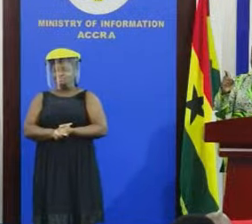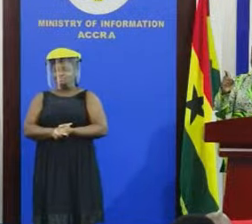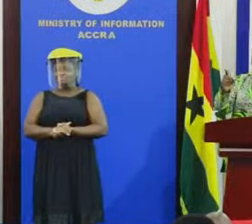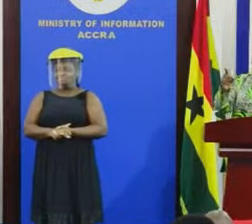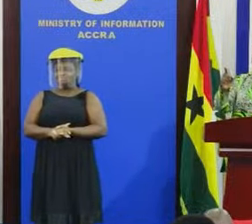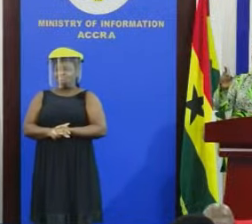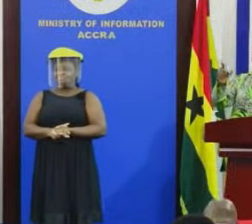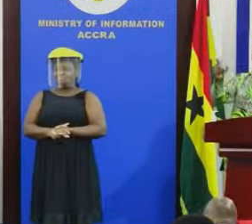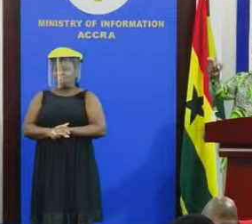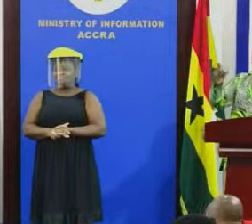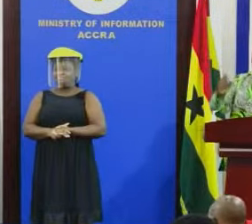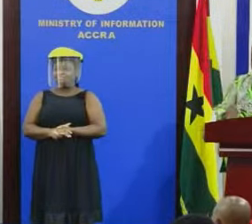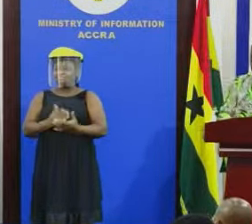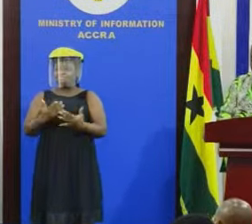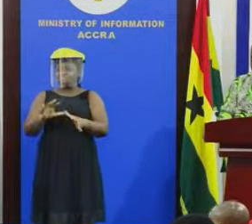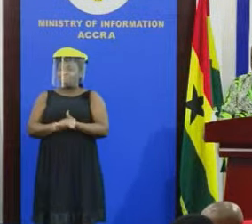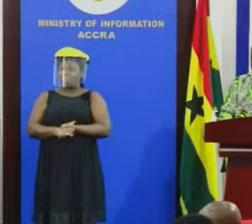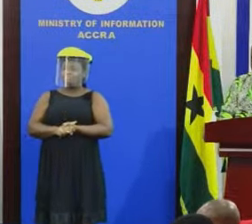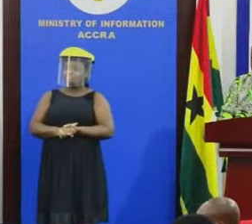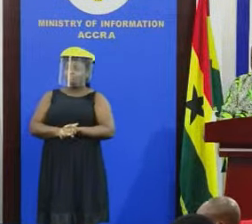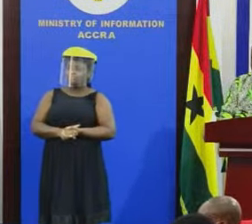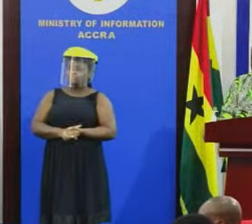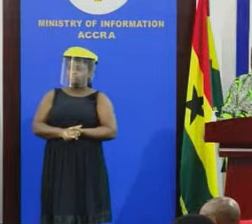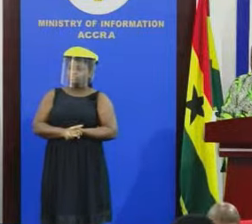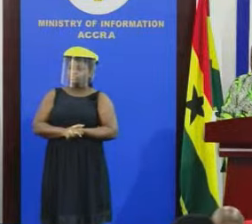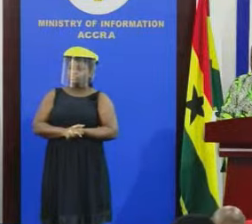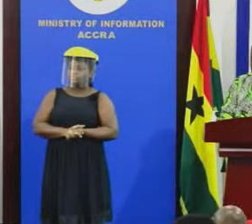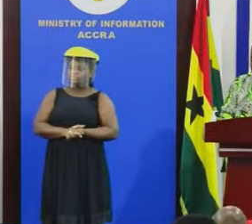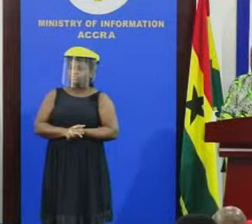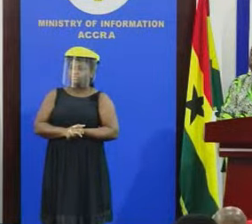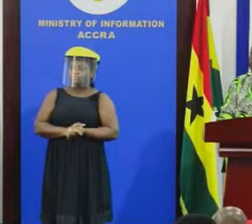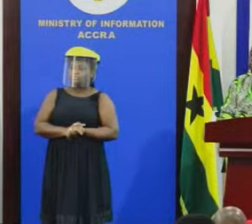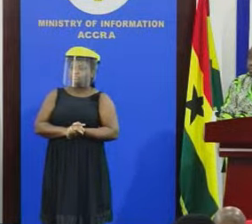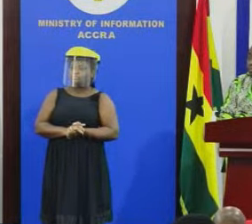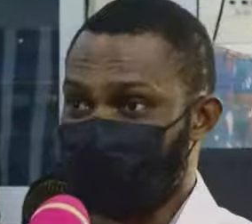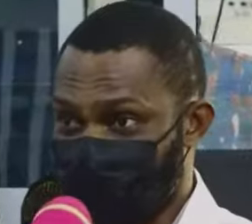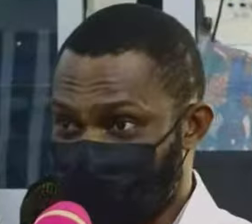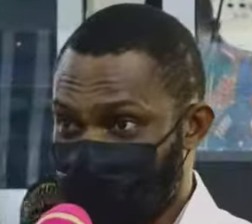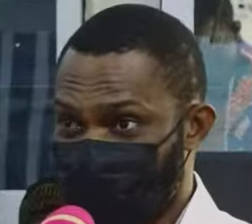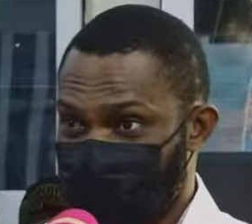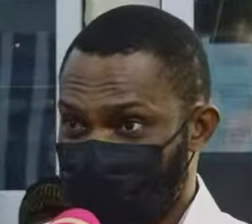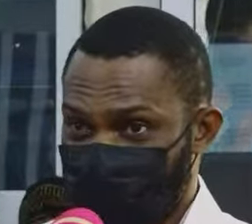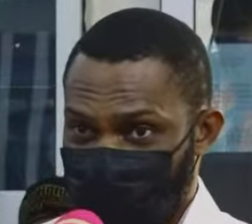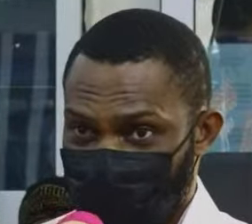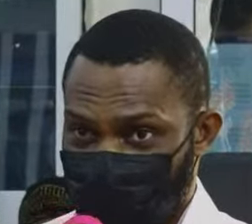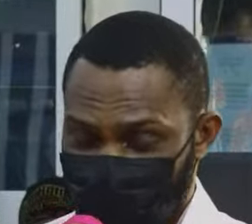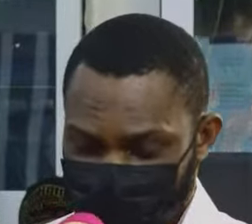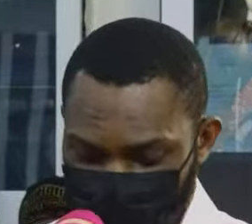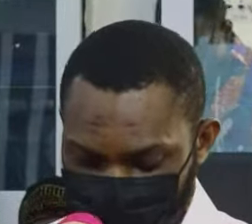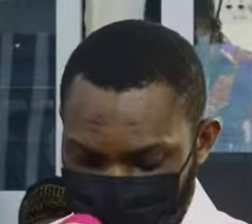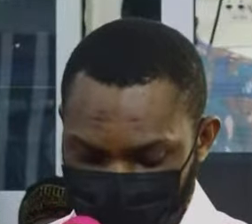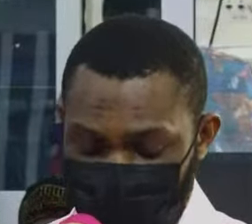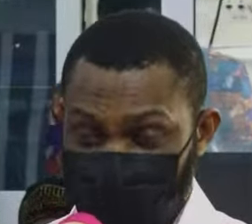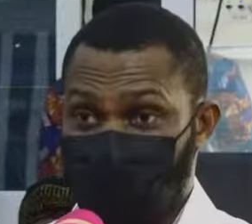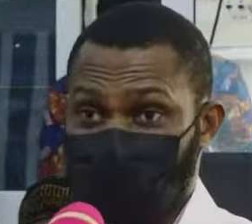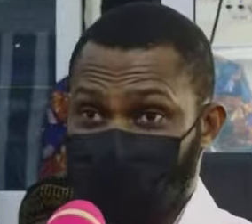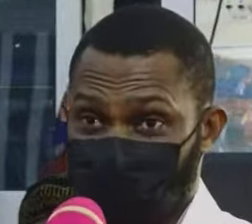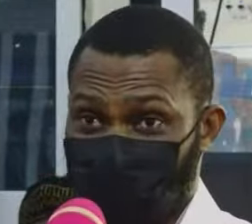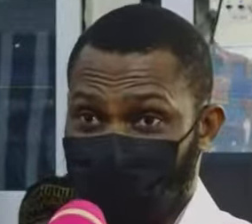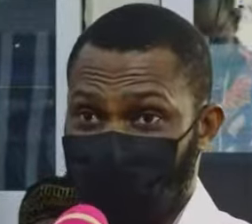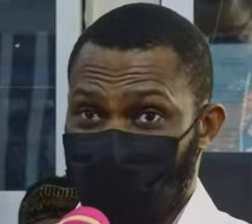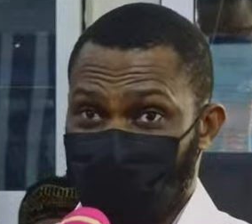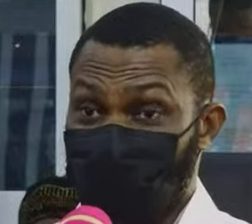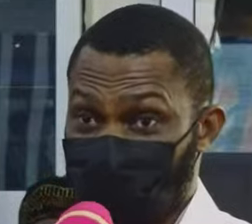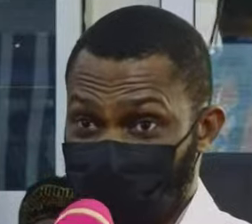You have a second question? Okay, you are done. Yes, sir. All right, so I'm Franklin for Home-Based TV. And Mr. Alonso, you showed us